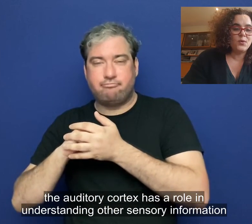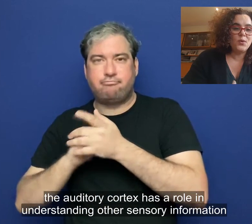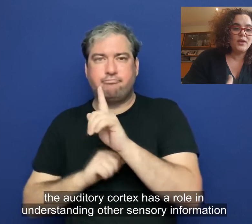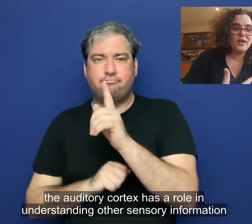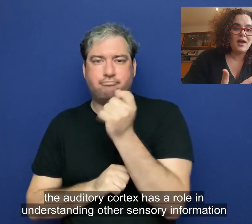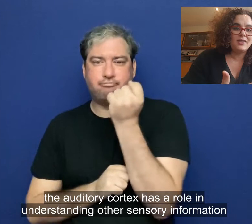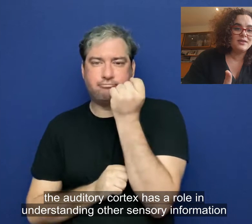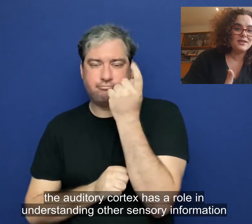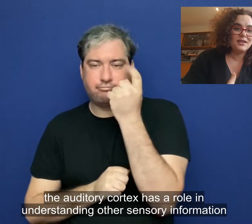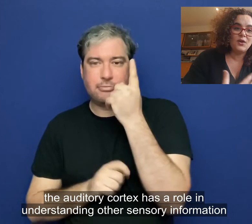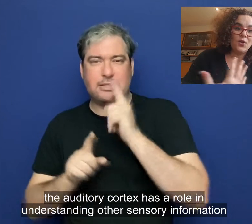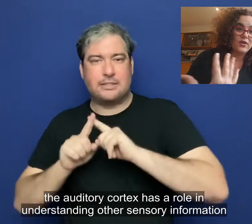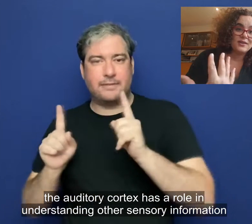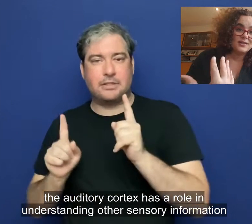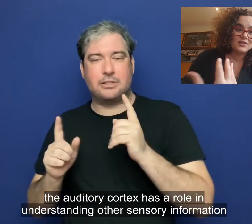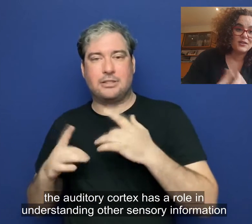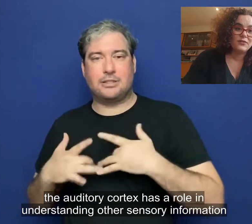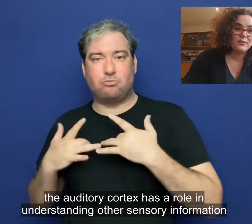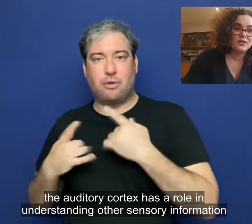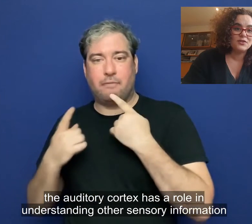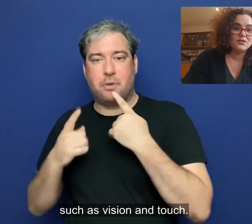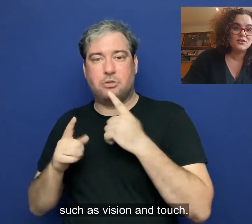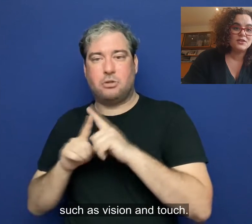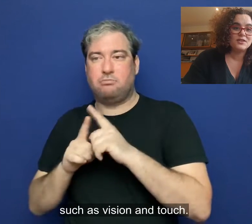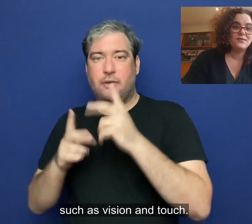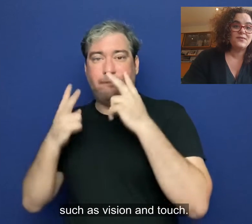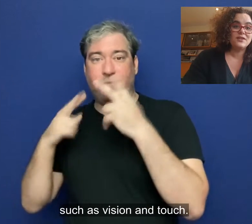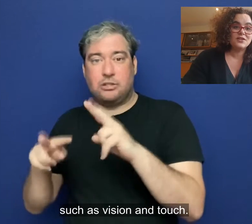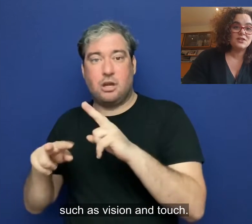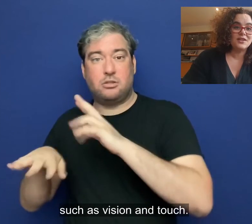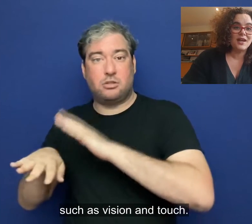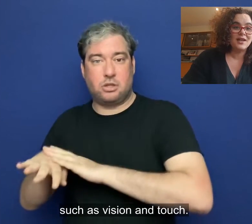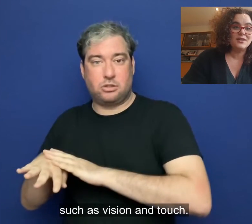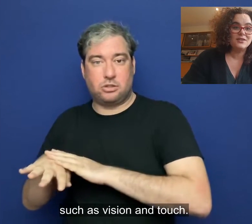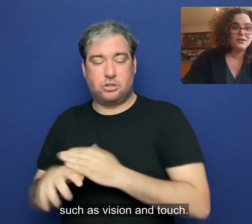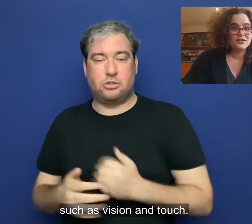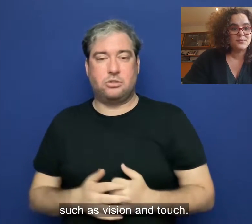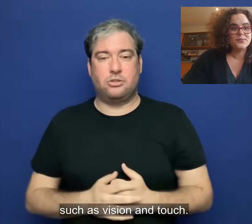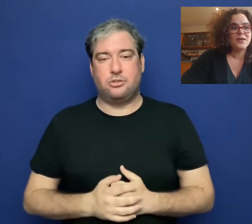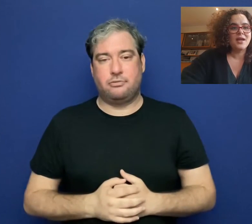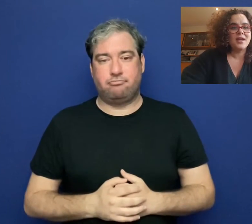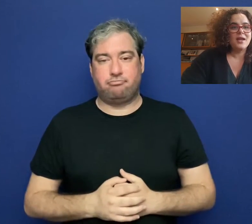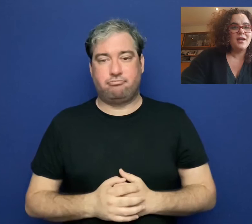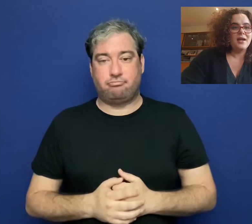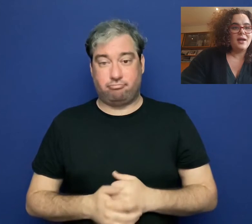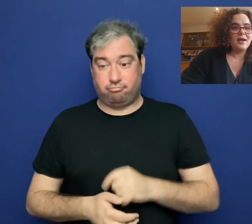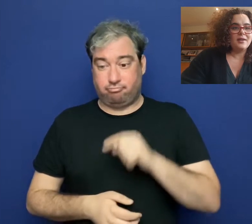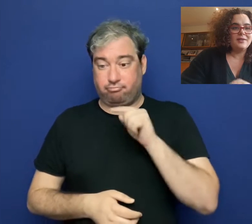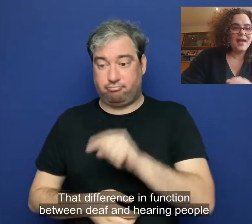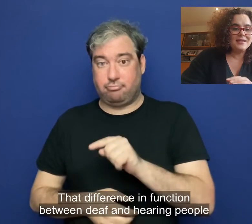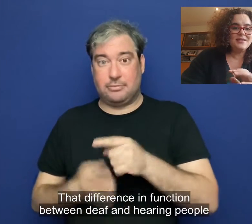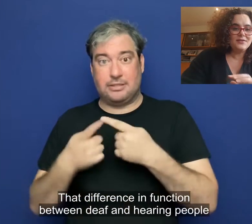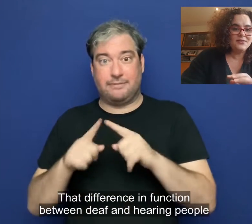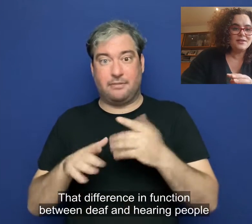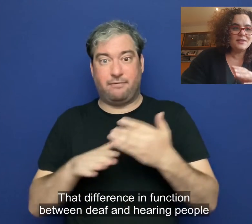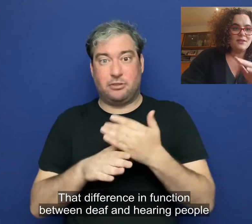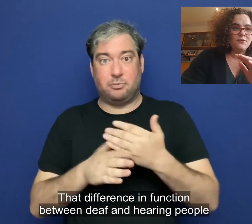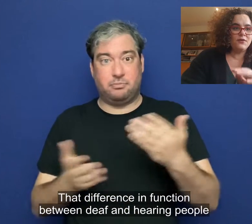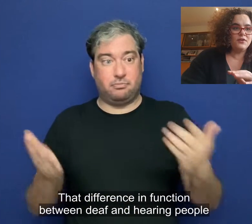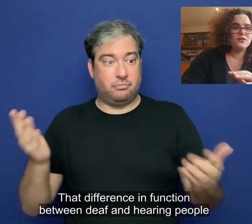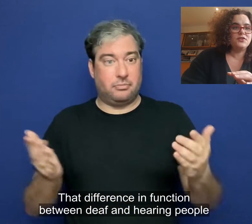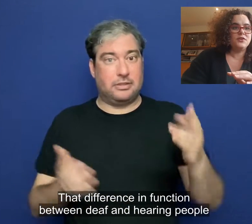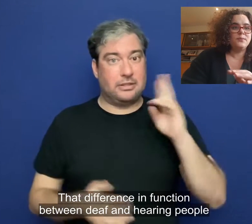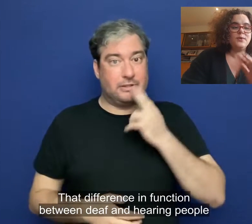has a role in understanding other sensory information such as vision and touch. That difference